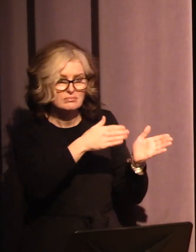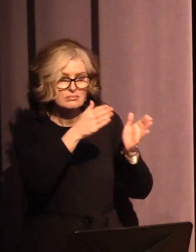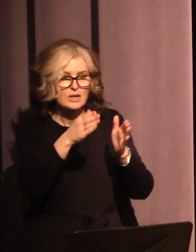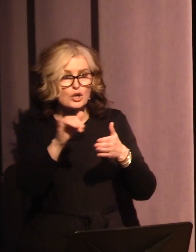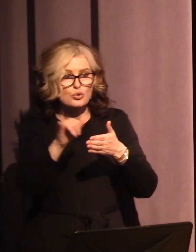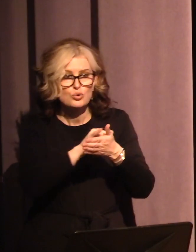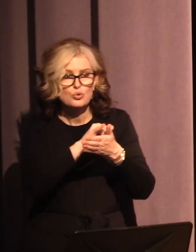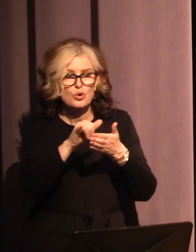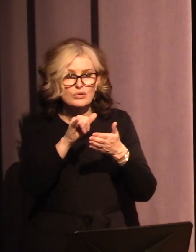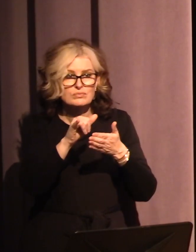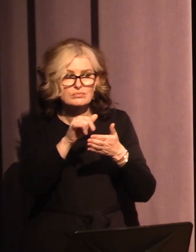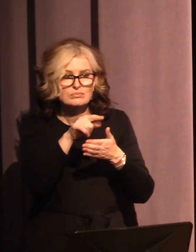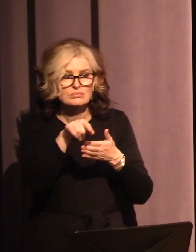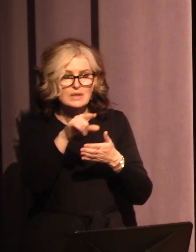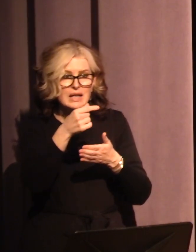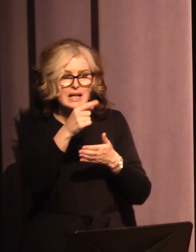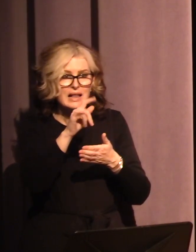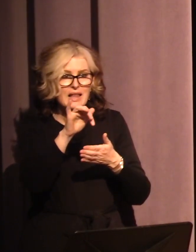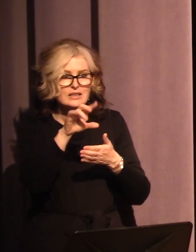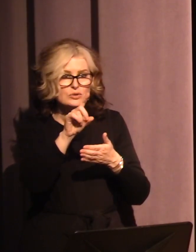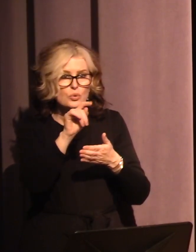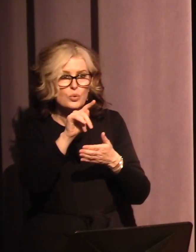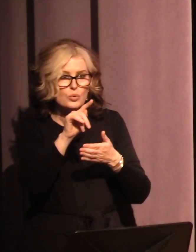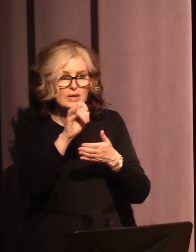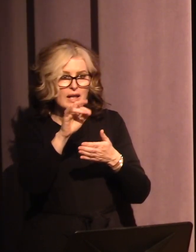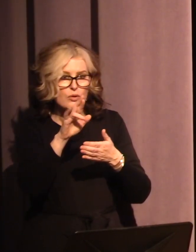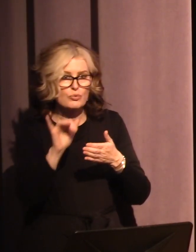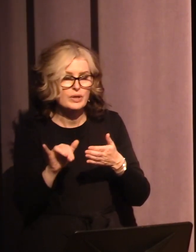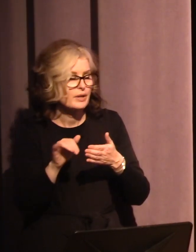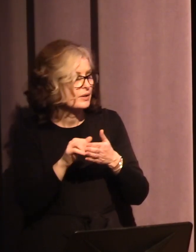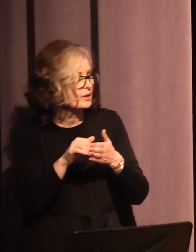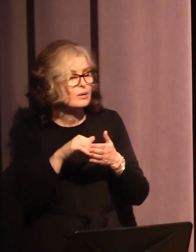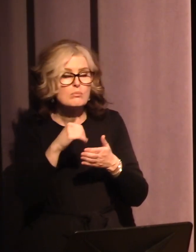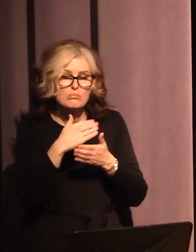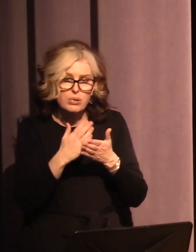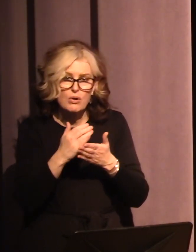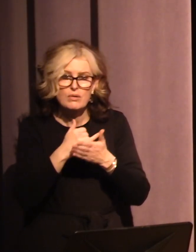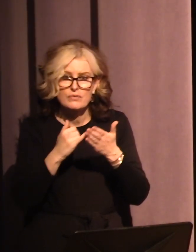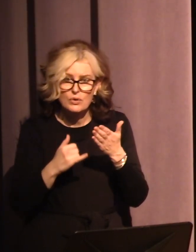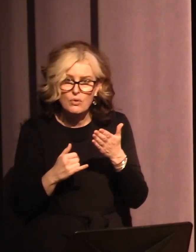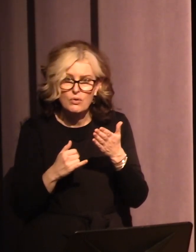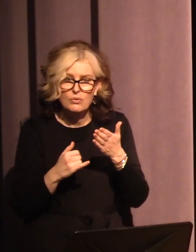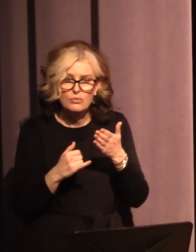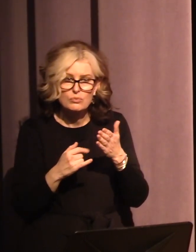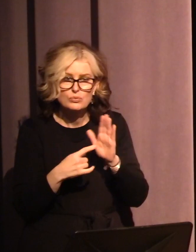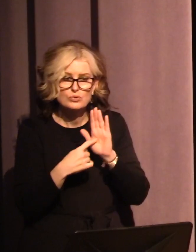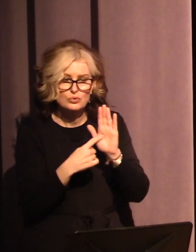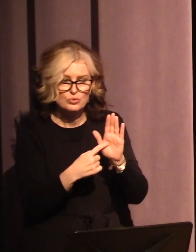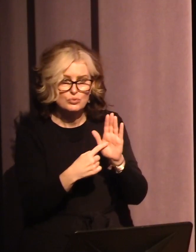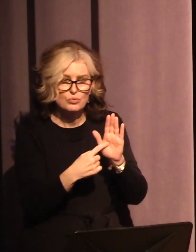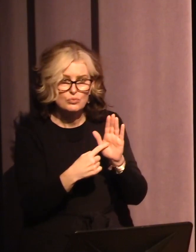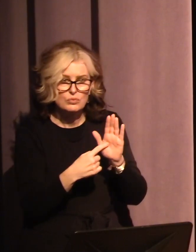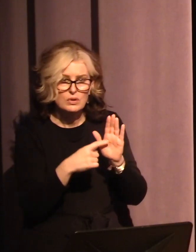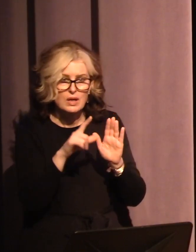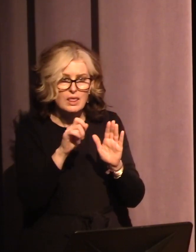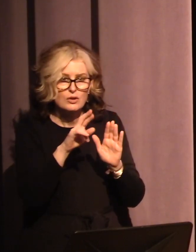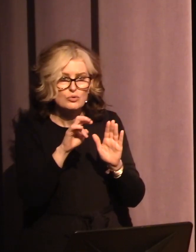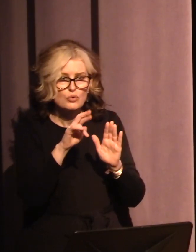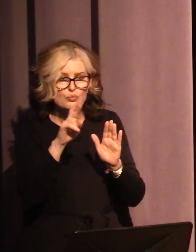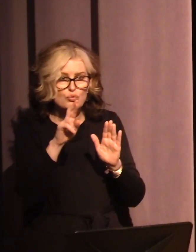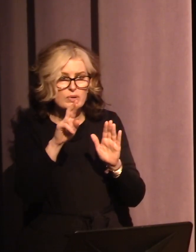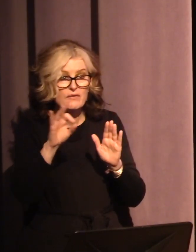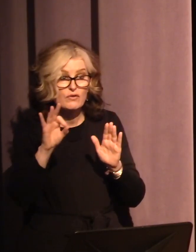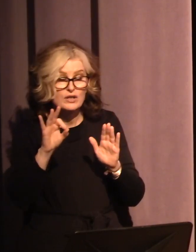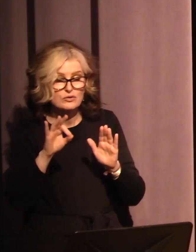New York City at the Gladstone Gallery. And then a portion of the artwork was featured in LaToya Ruby